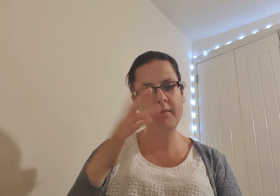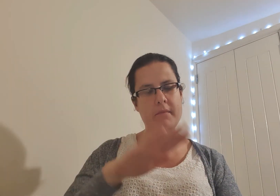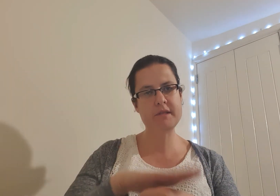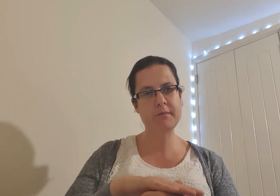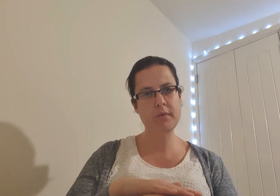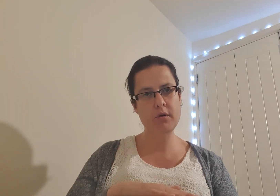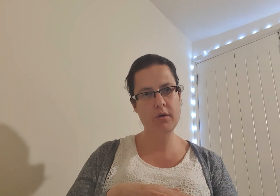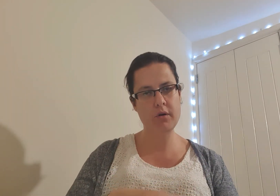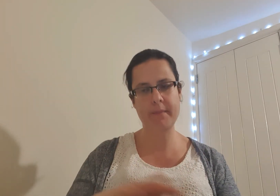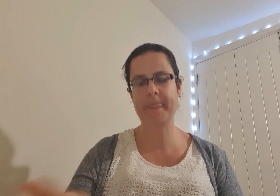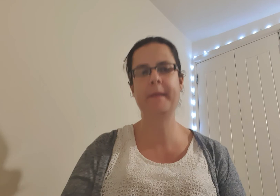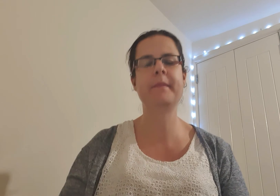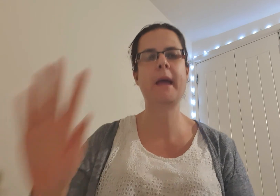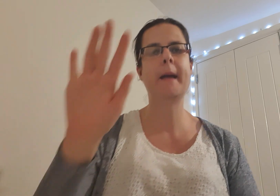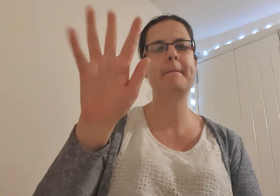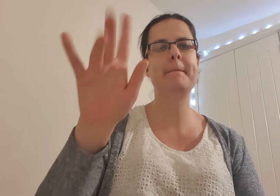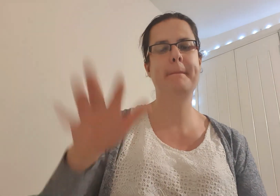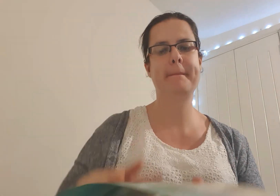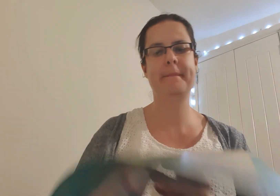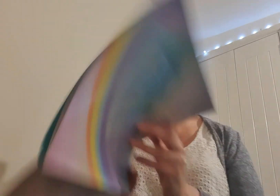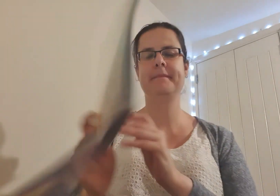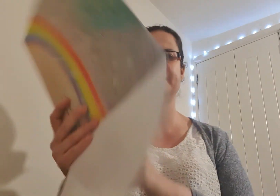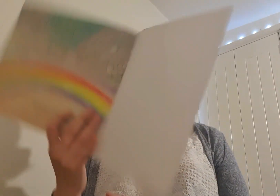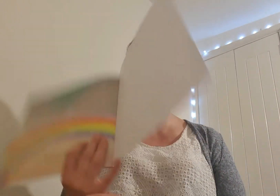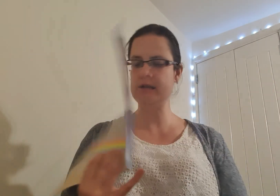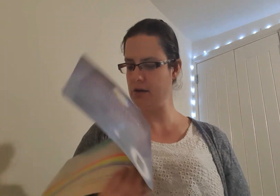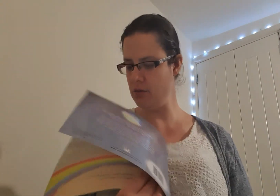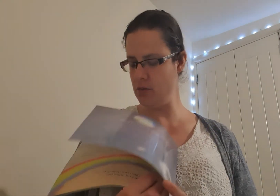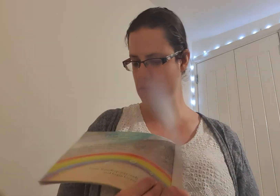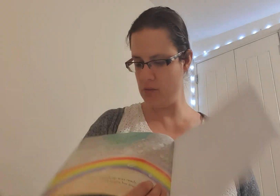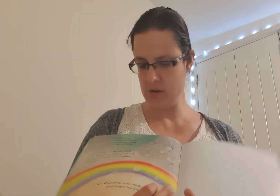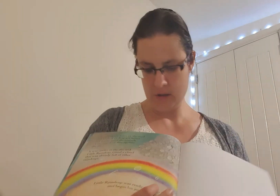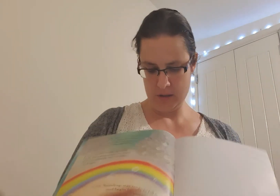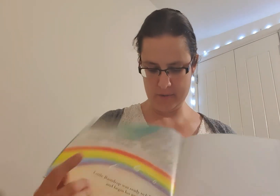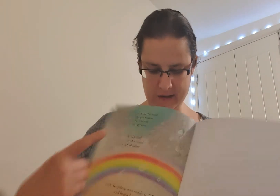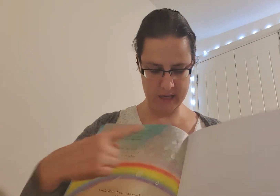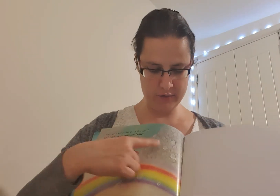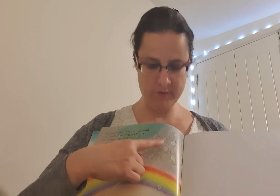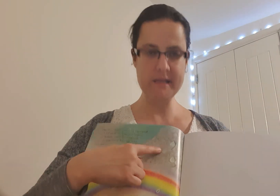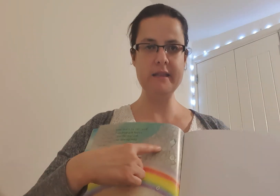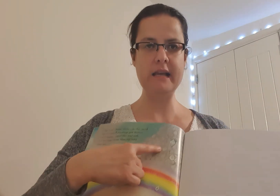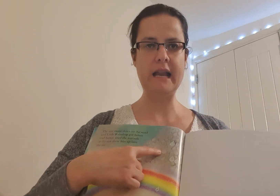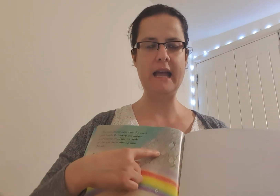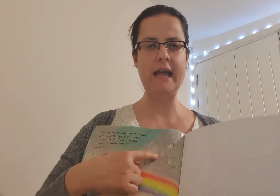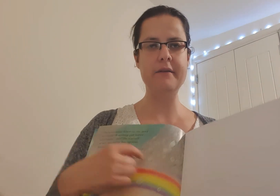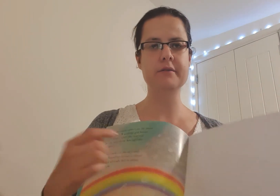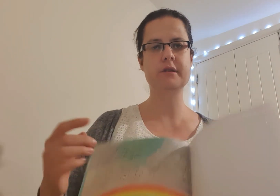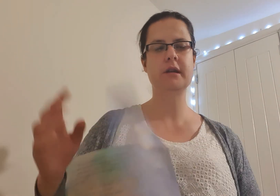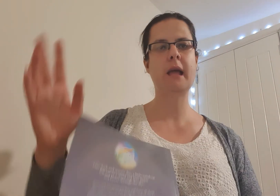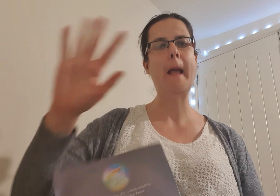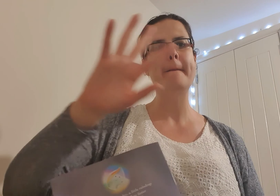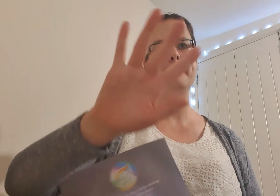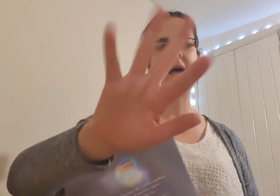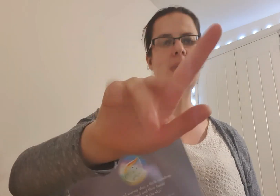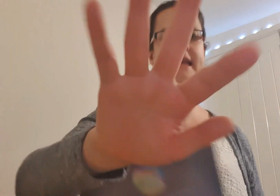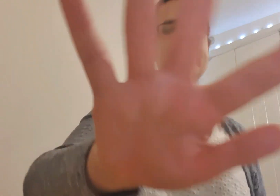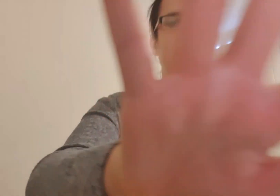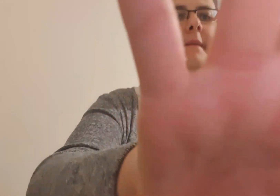once more. Yes, look at all the raindrops in the cloud. Bye.